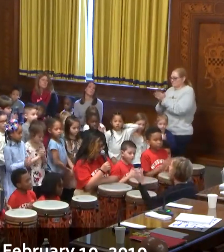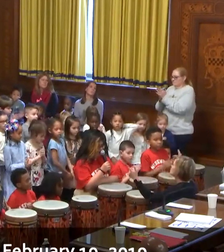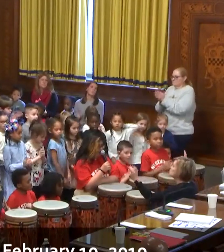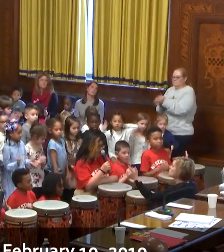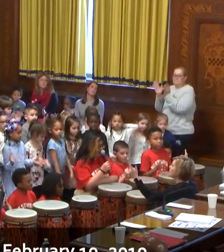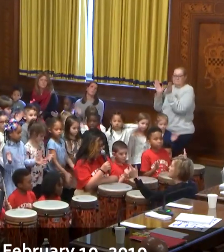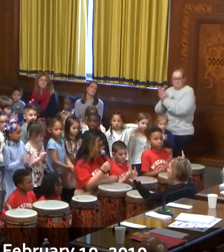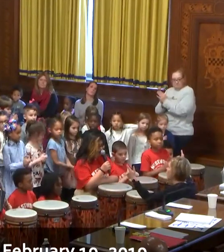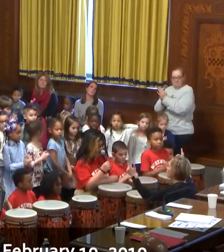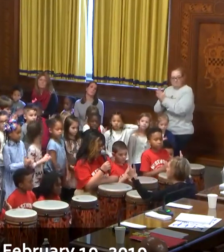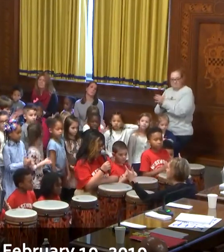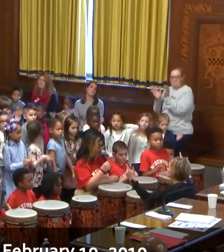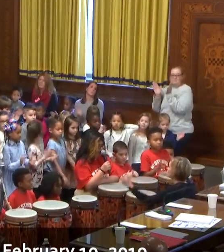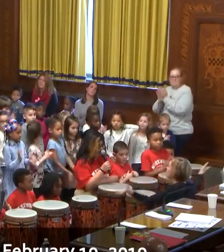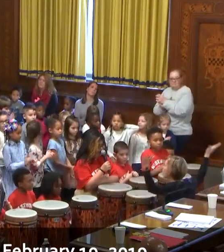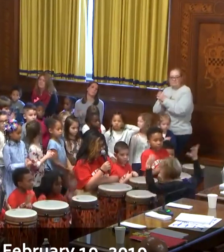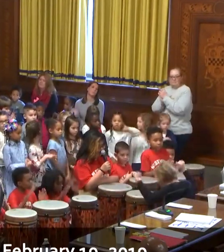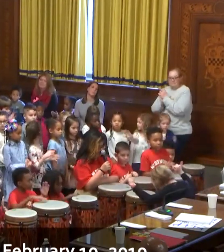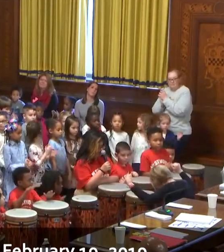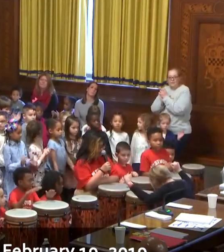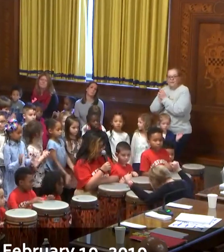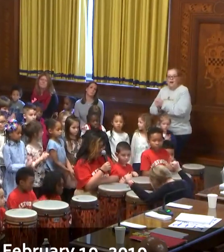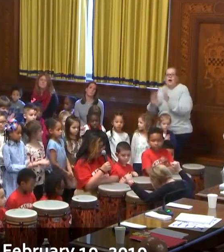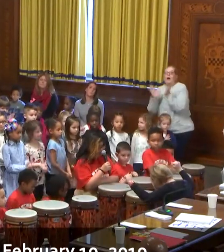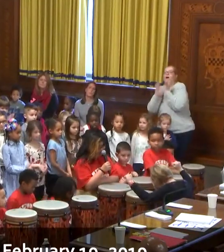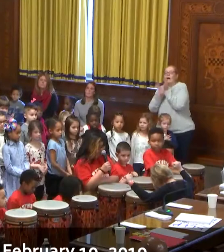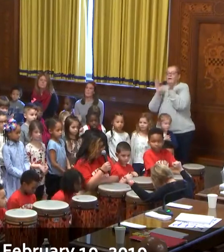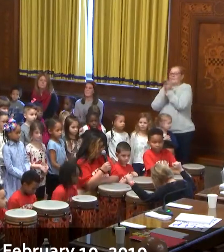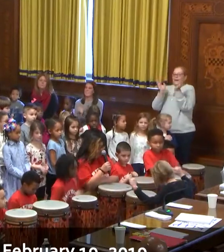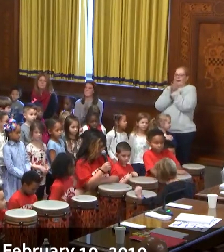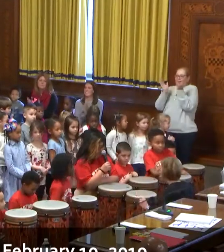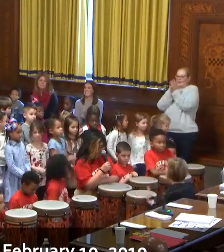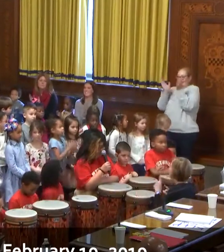in life, you do got far ways to go.